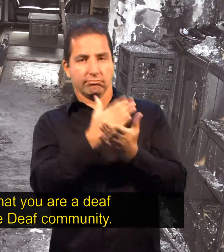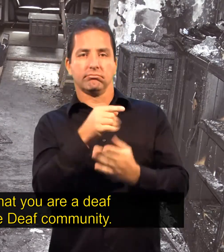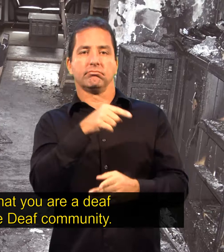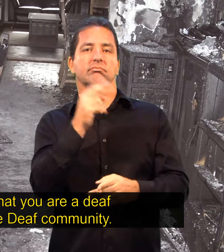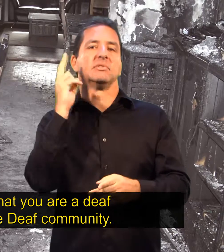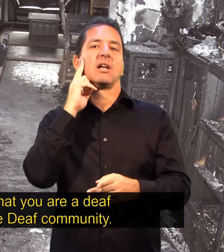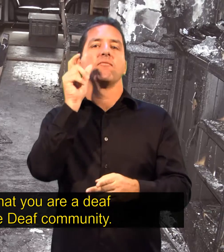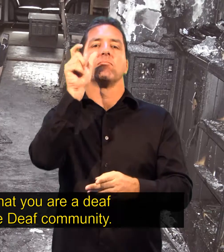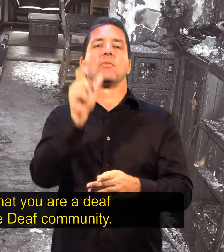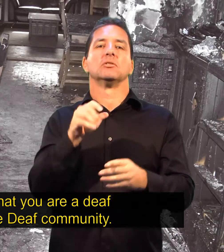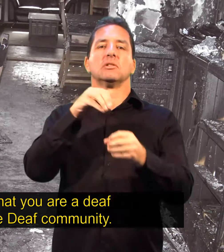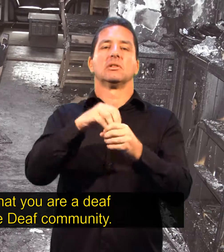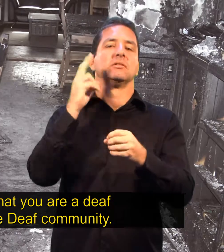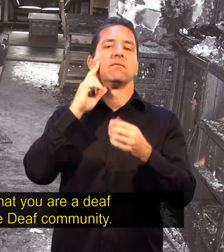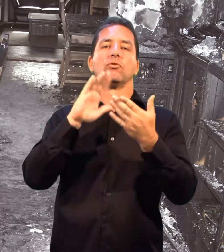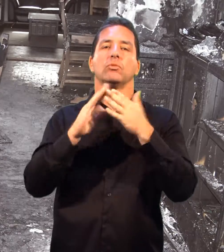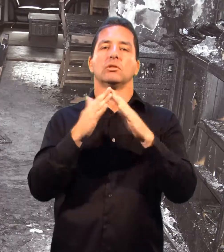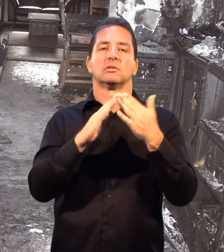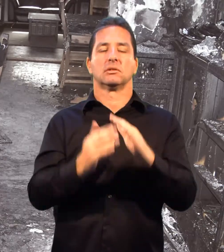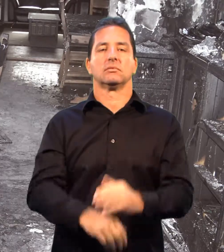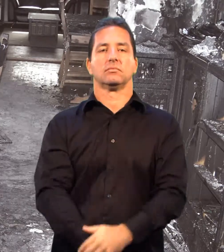deaf community.